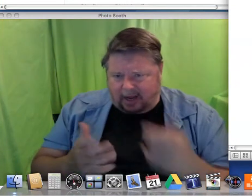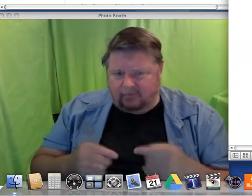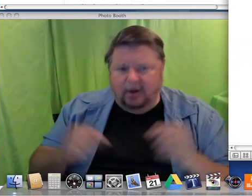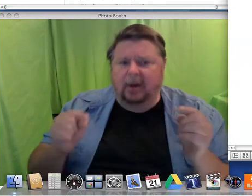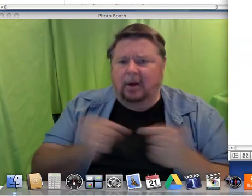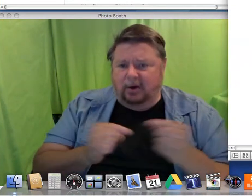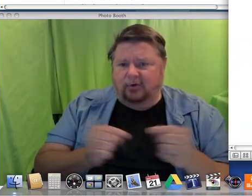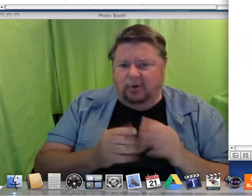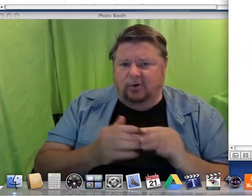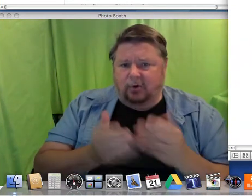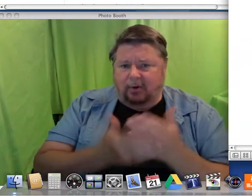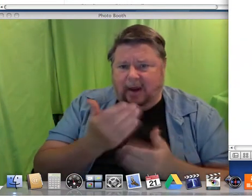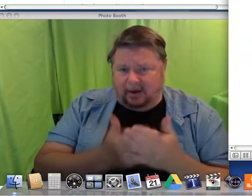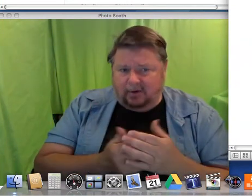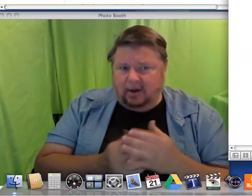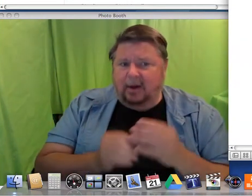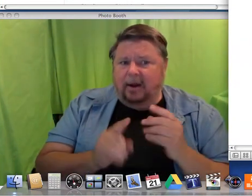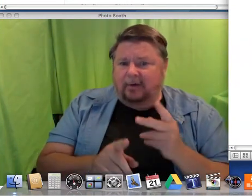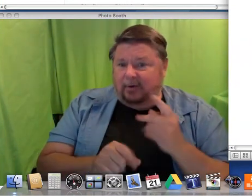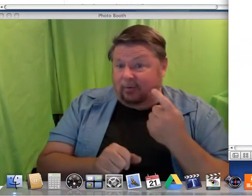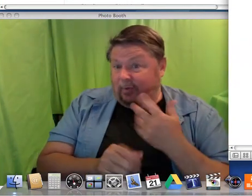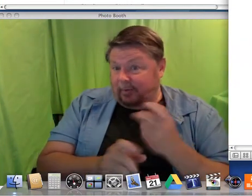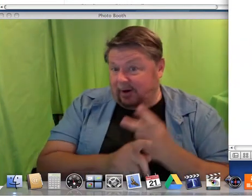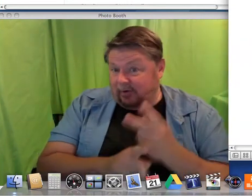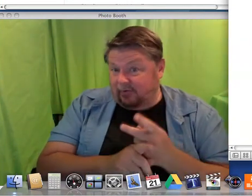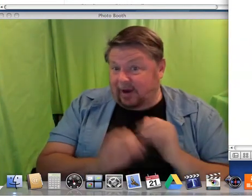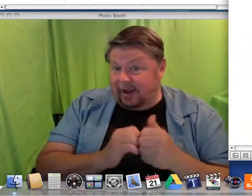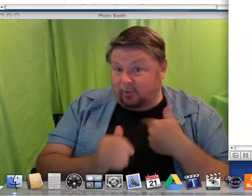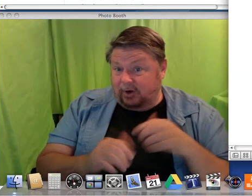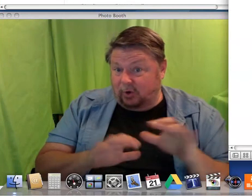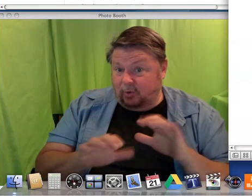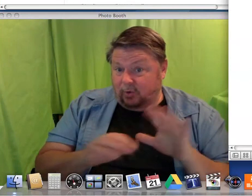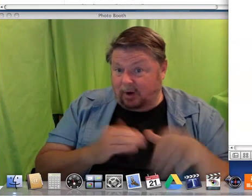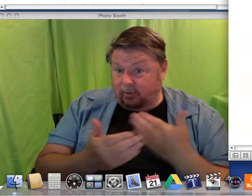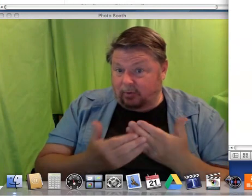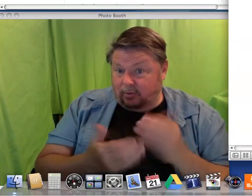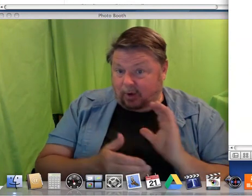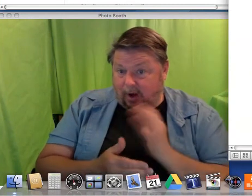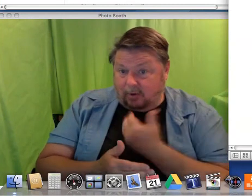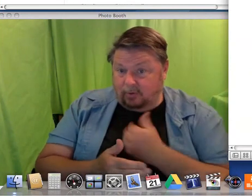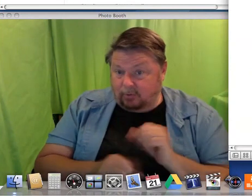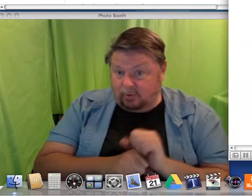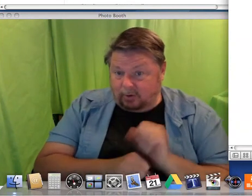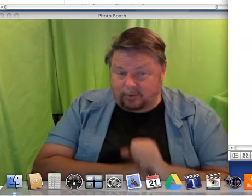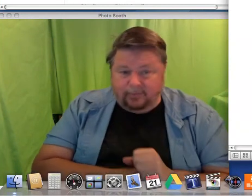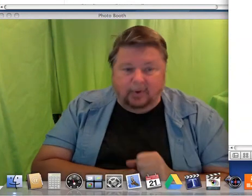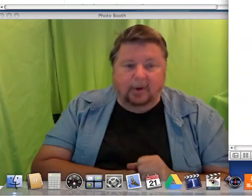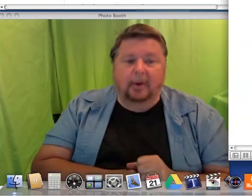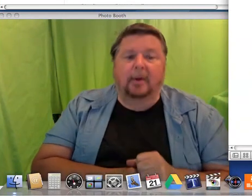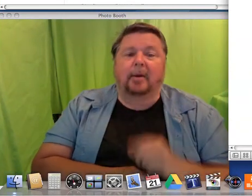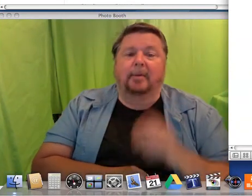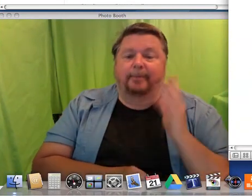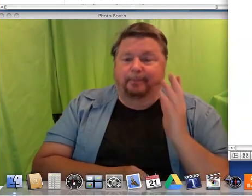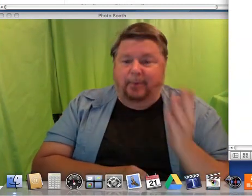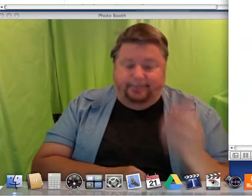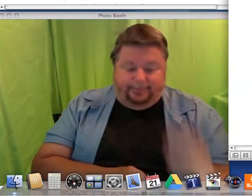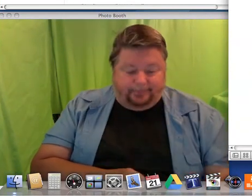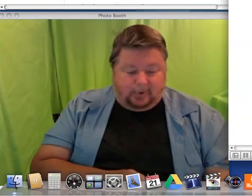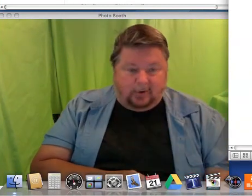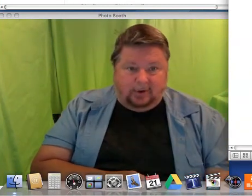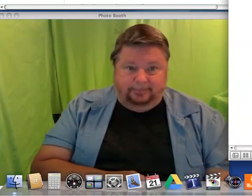have injuries to their hands. And so we want to be careful how we do our work.